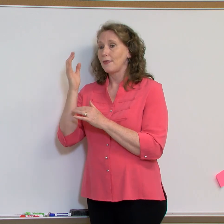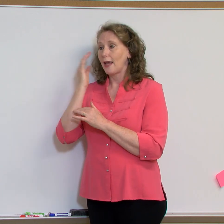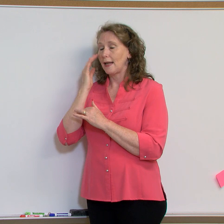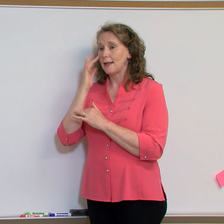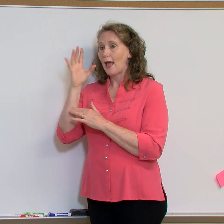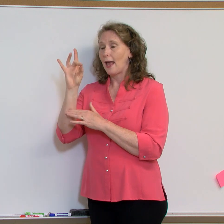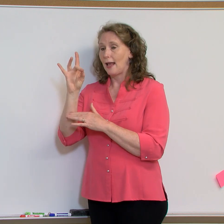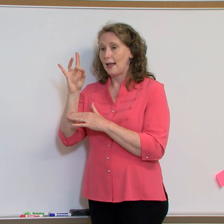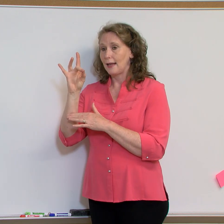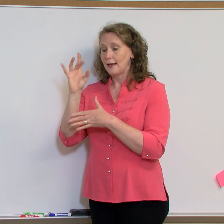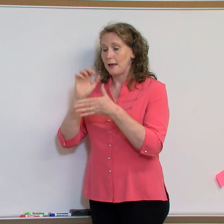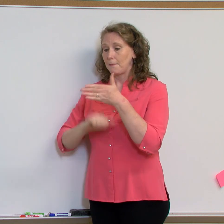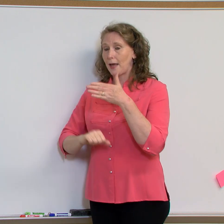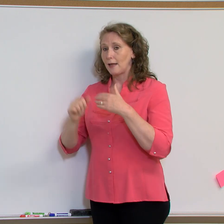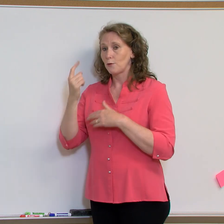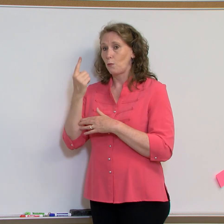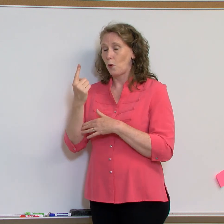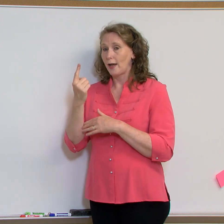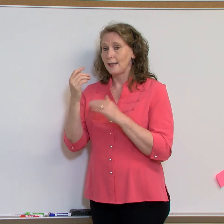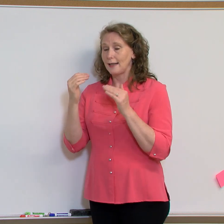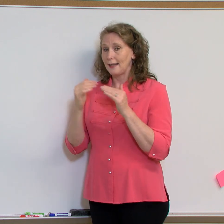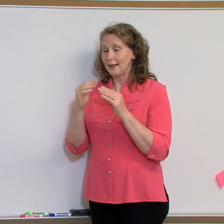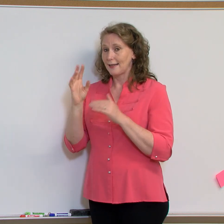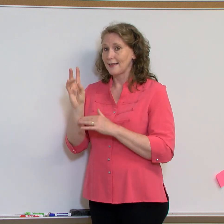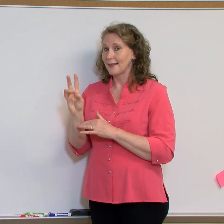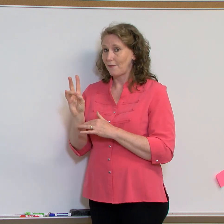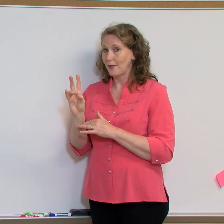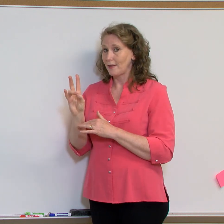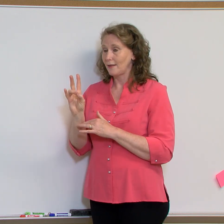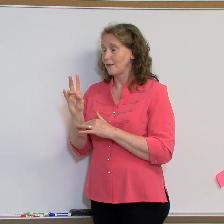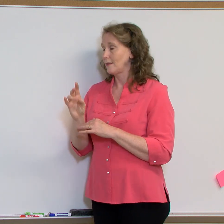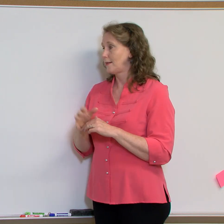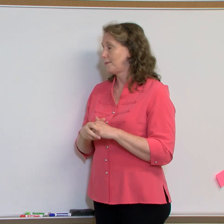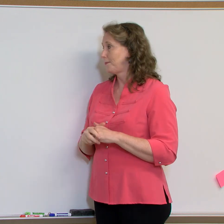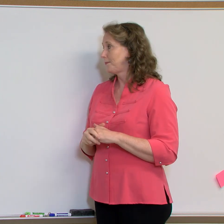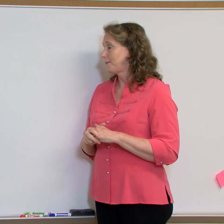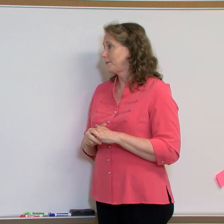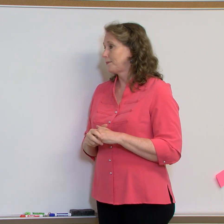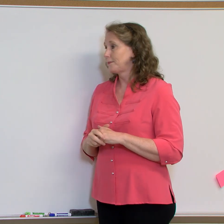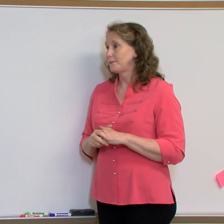that 8 minus 1 is 7.